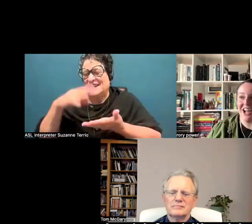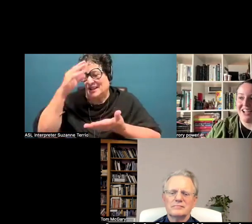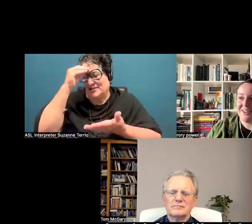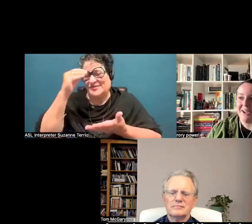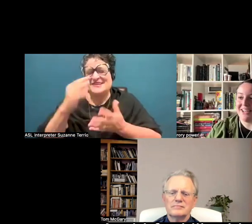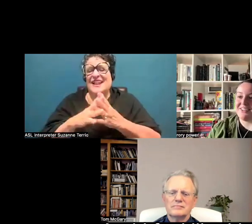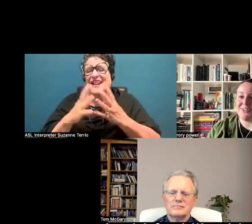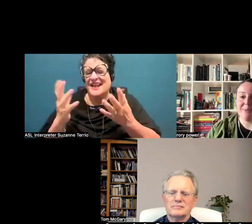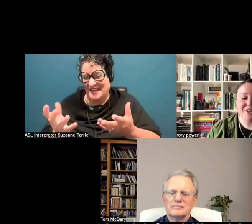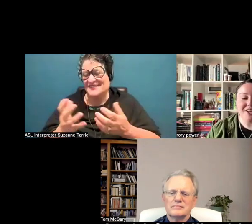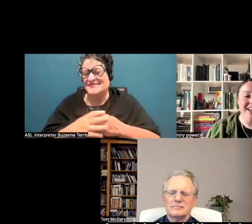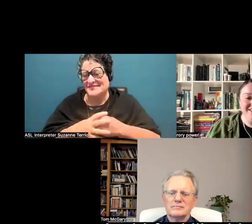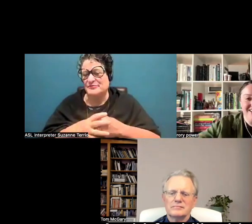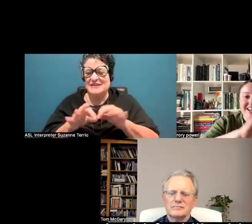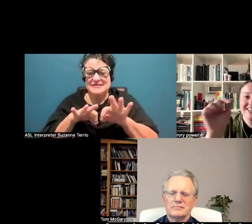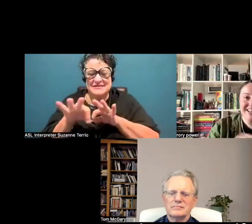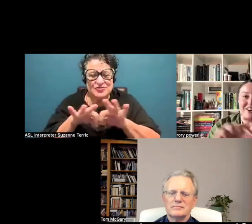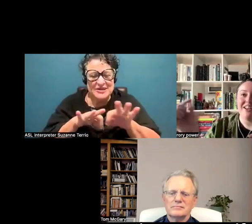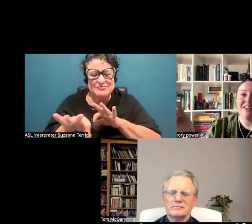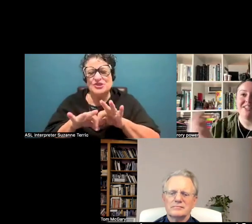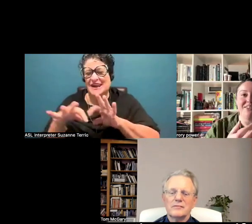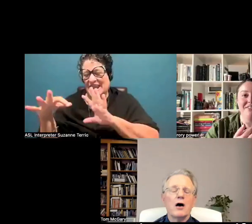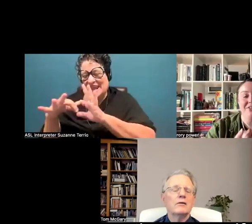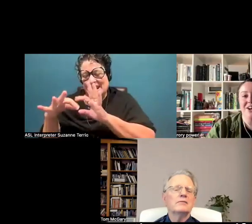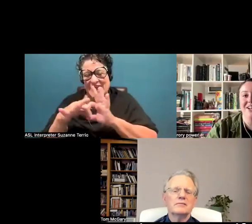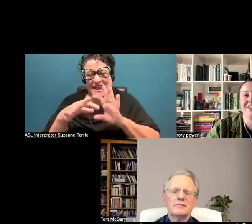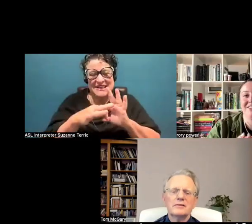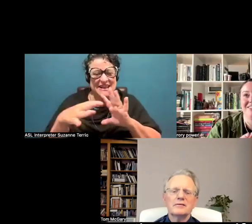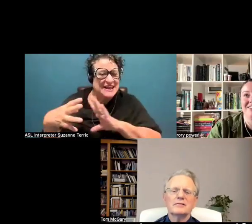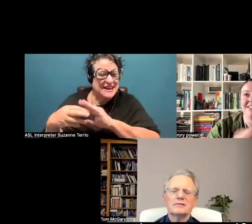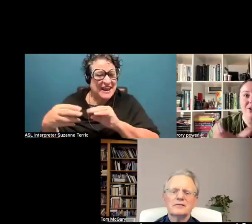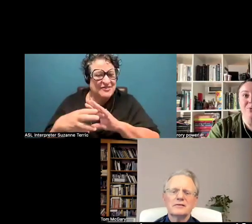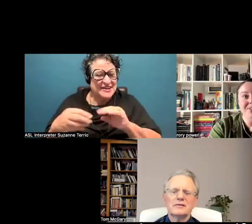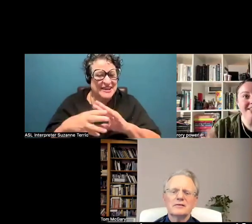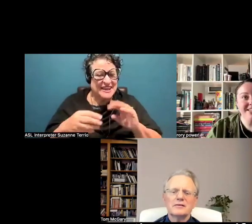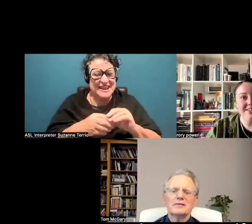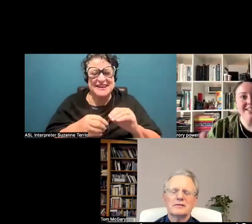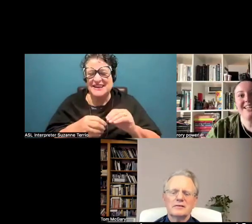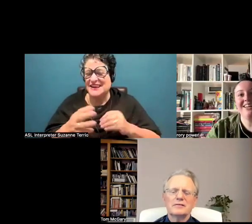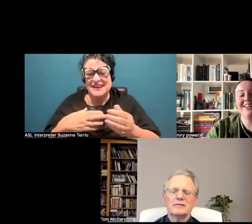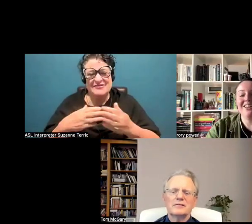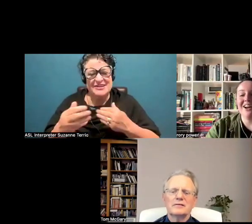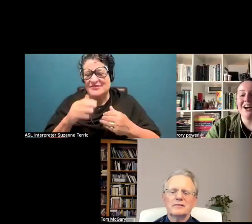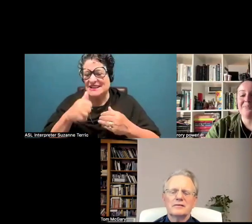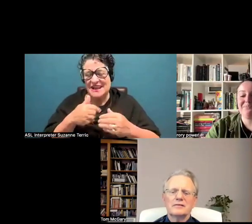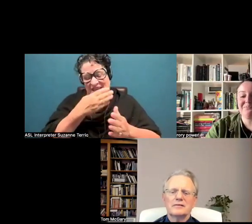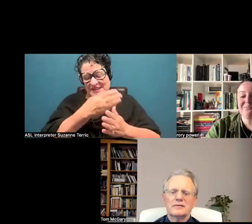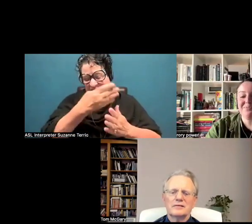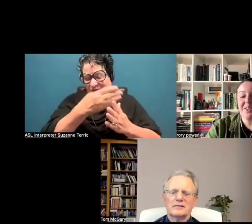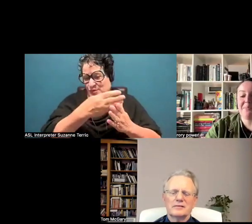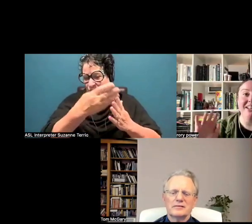a lot about like description and connecting narratives, even if they're Oh, not oh, sequels necessarily. Sure.